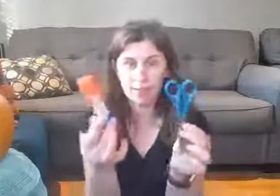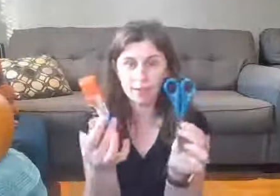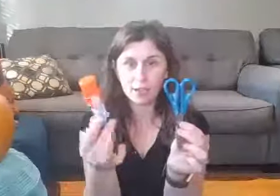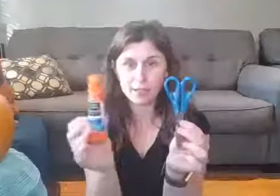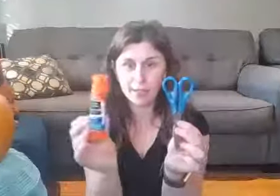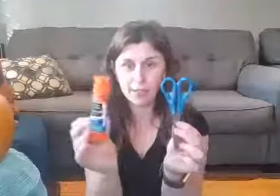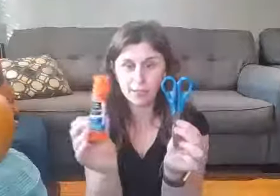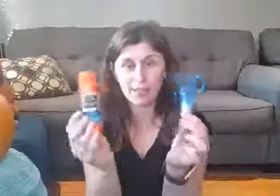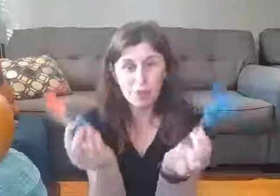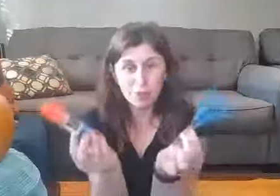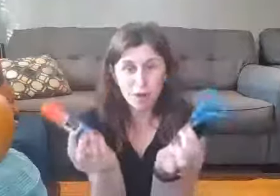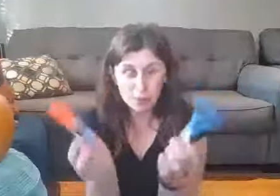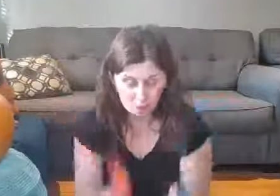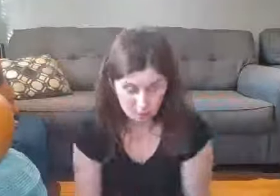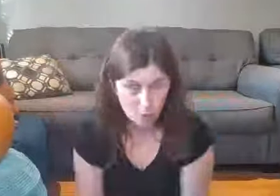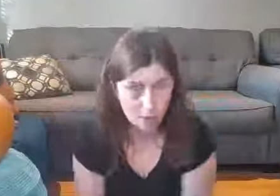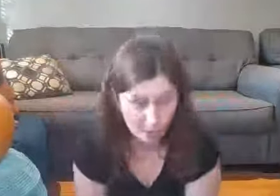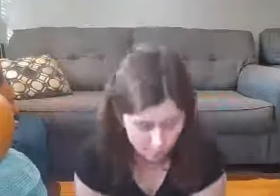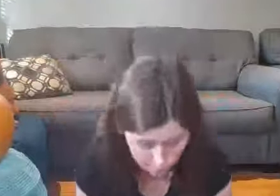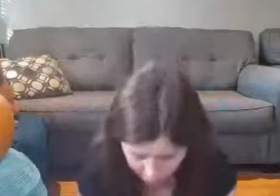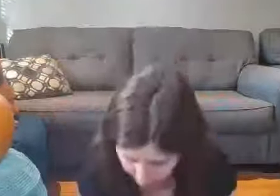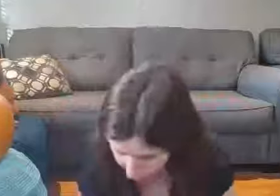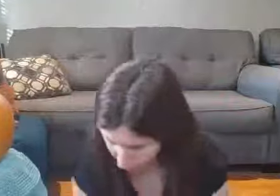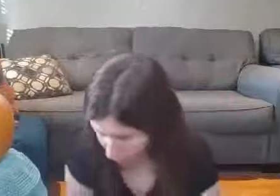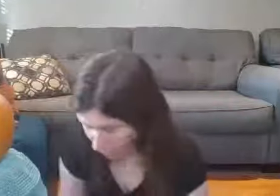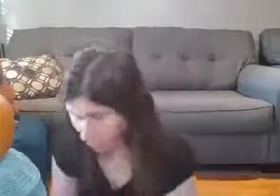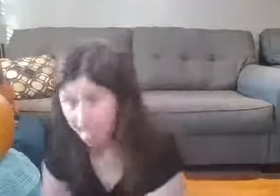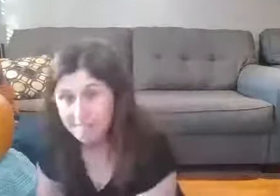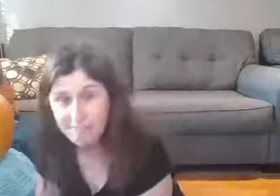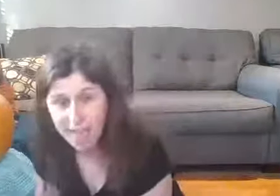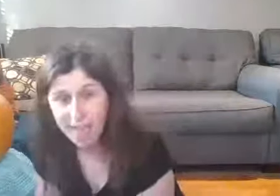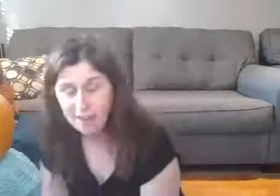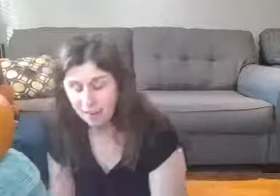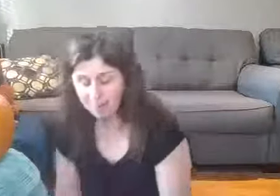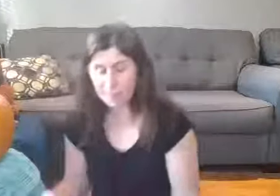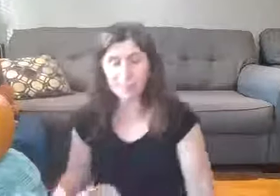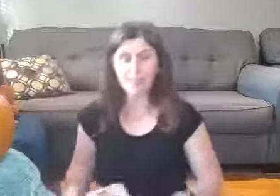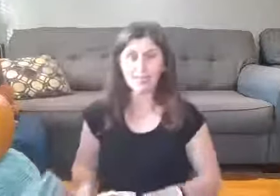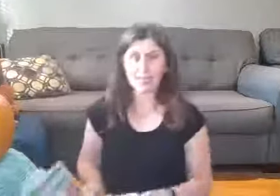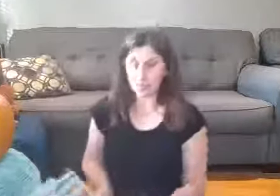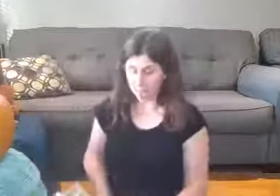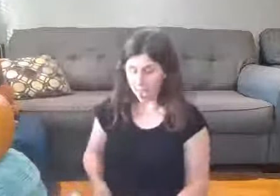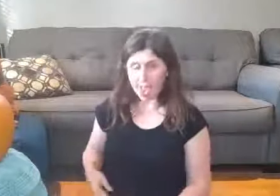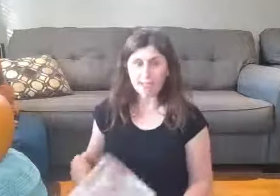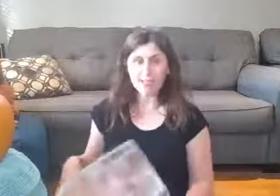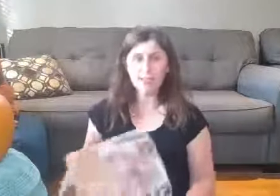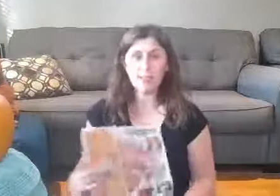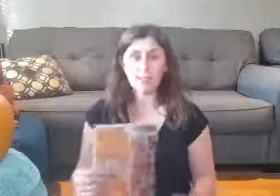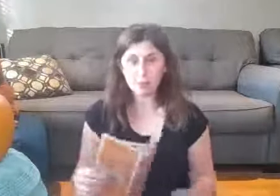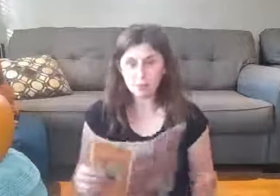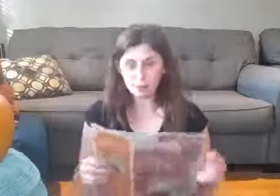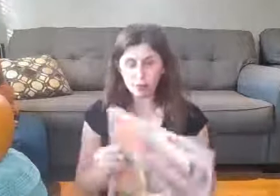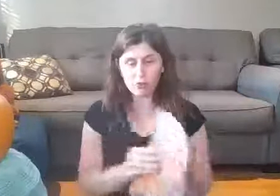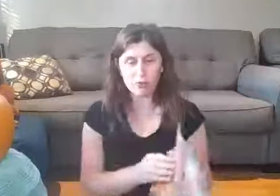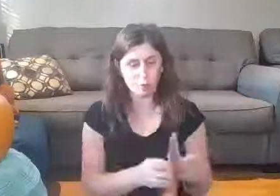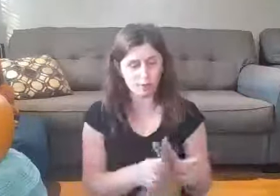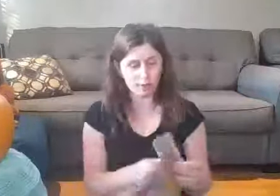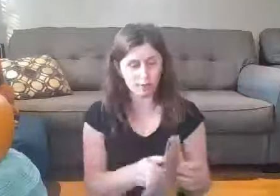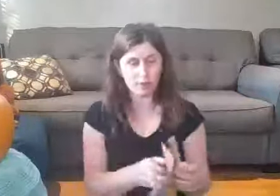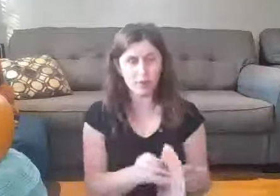glue stick. Those are optional as well, how you do the activity. Then I've collected some of the ads from the grocery store